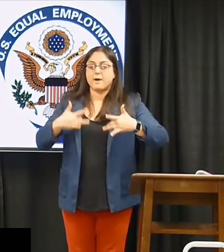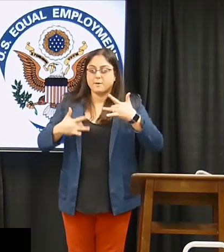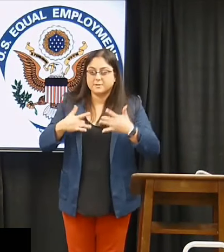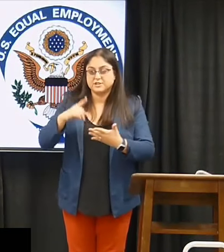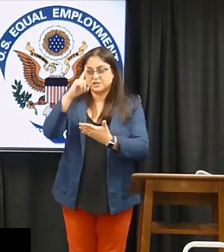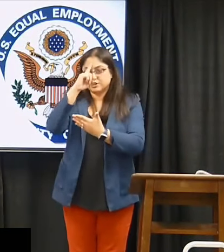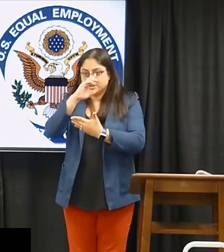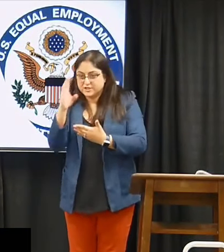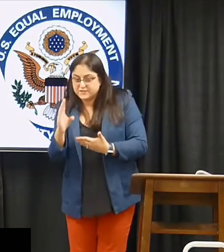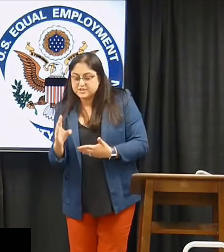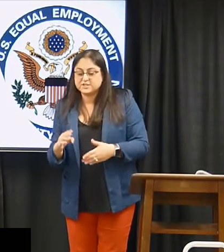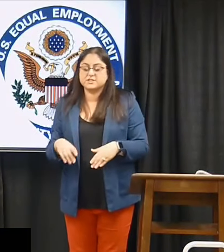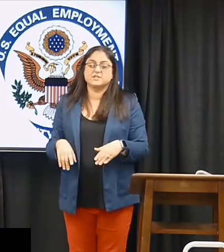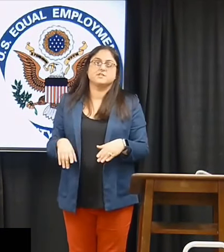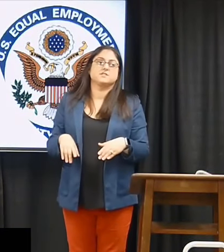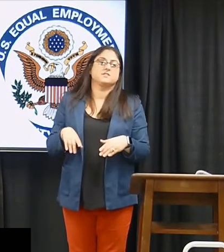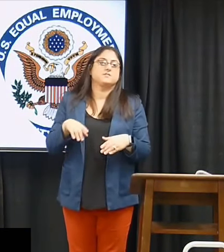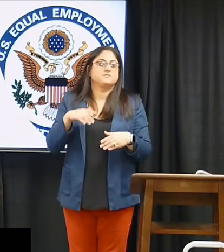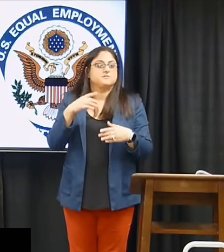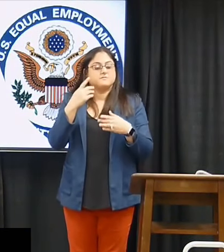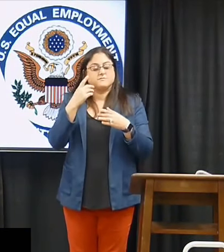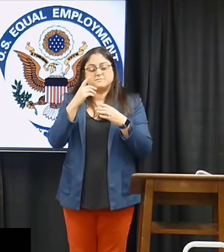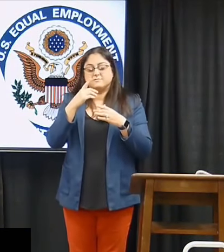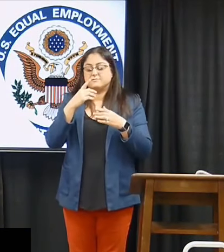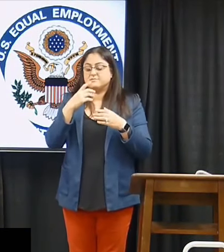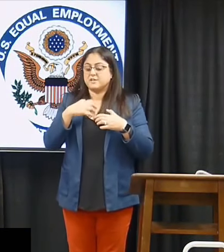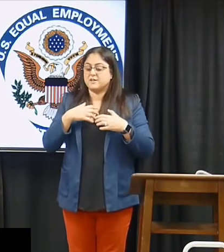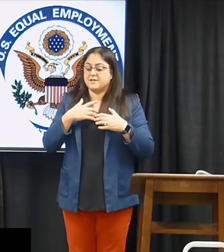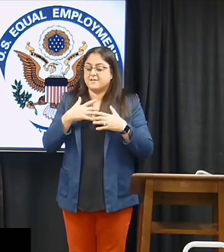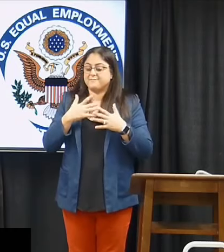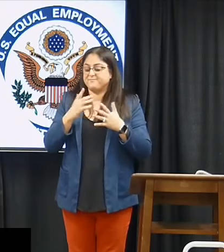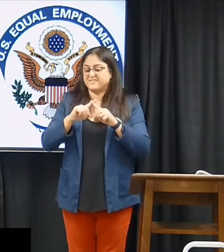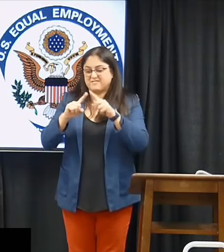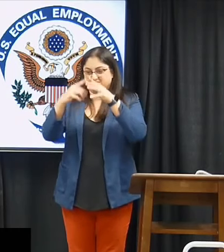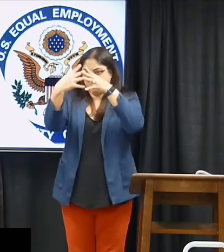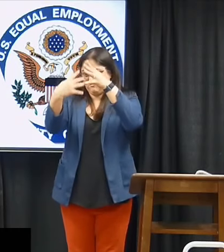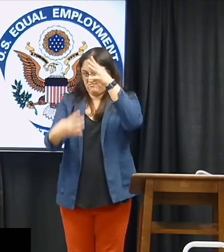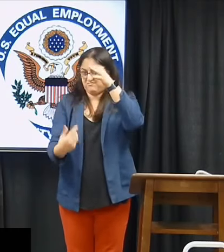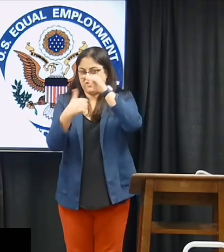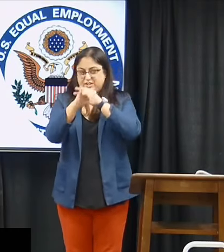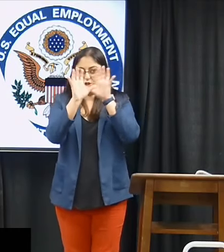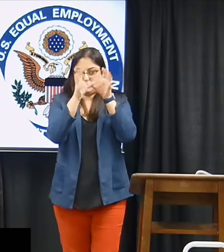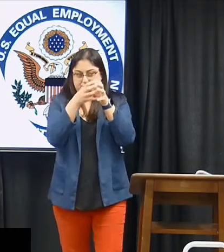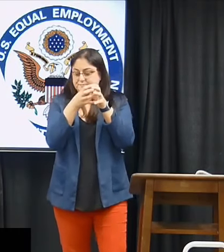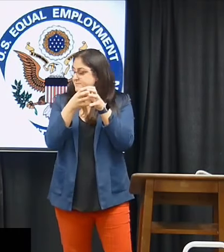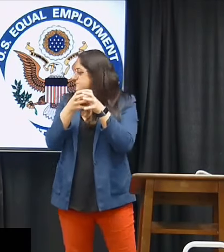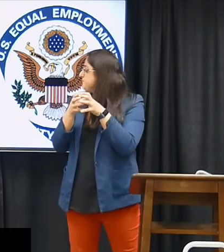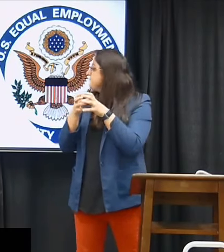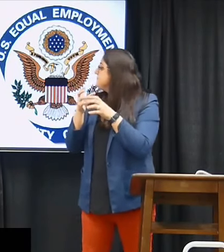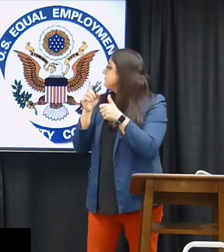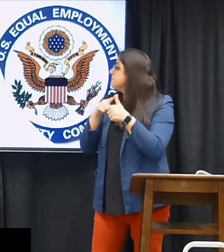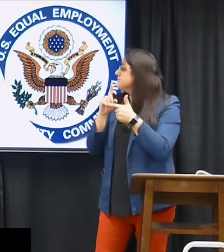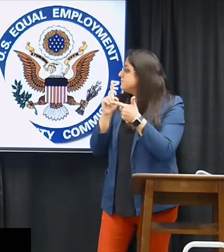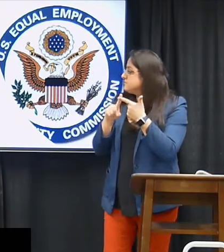people with a wheelchair, people with schizophrenia or bipolar depression. There's a whole list of people in that group.